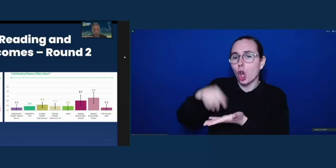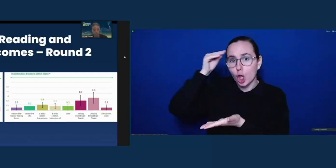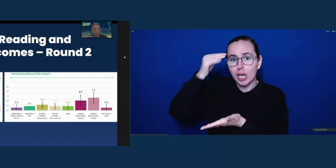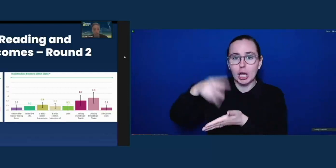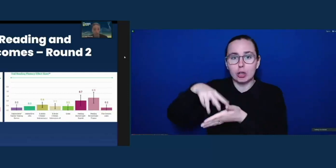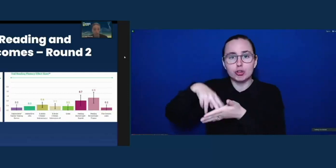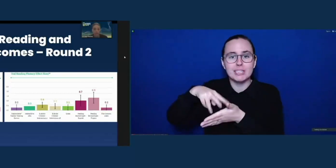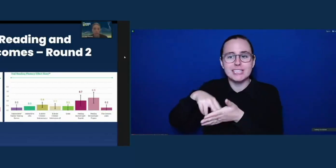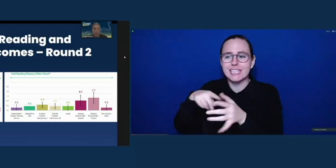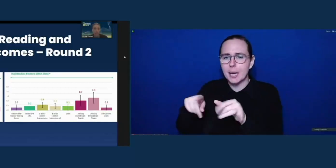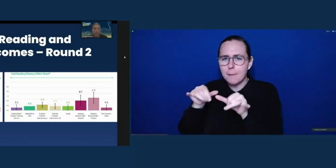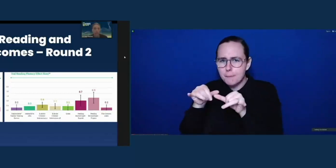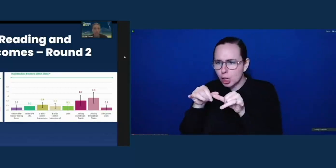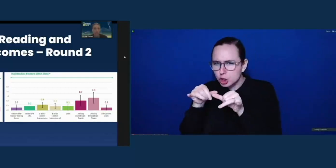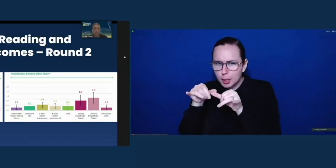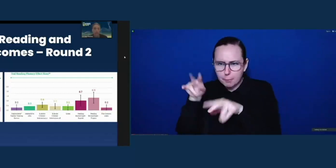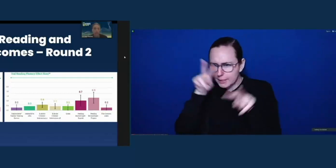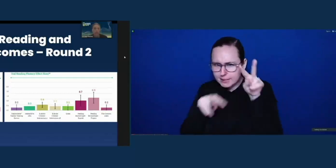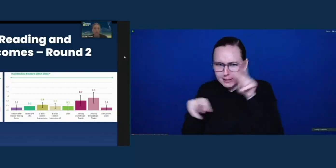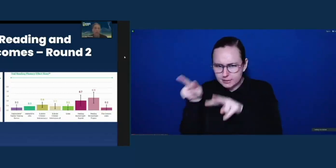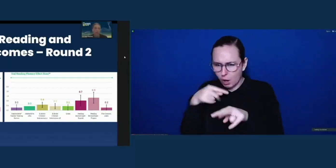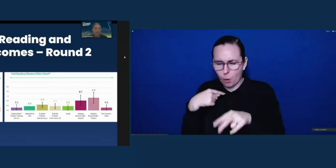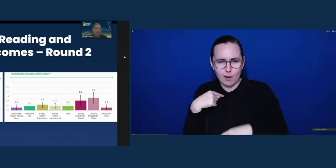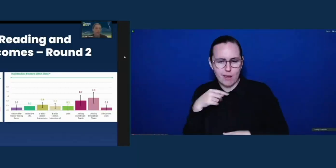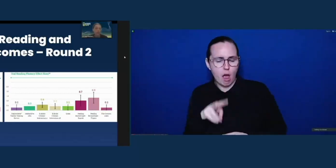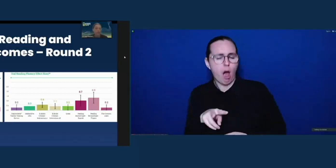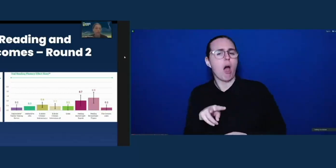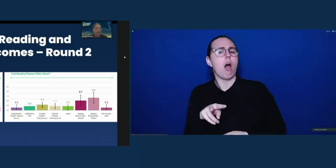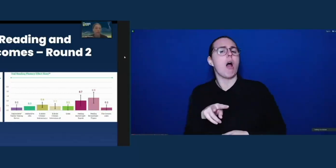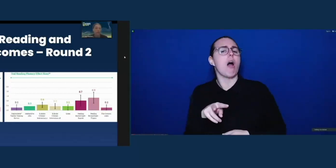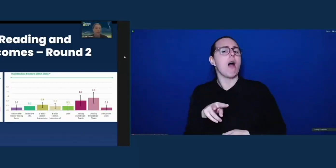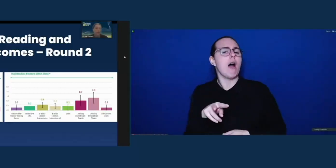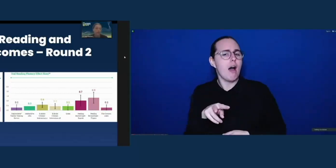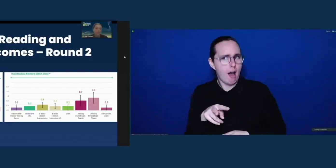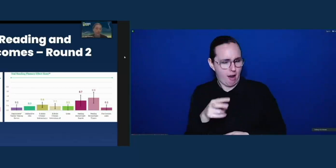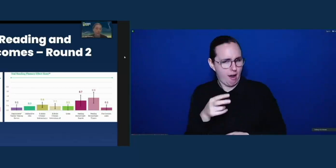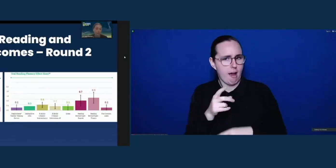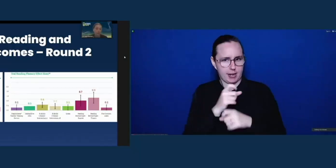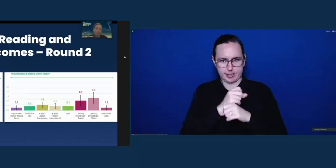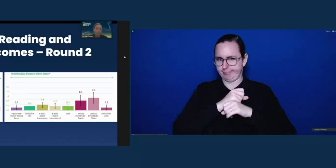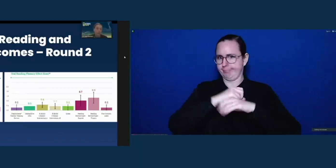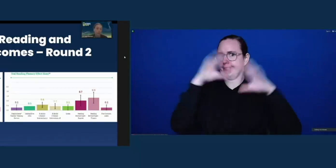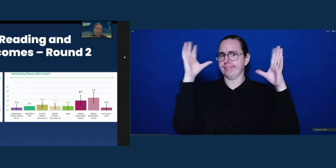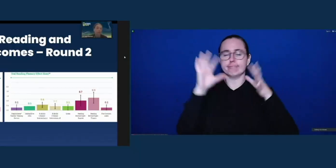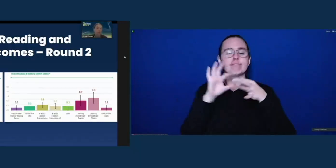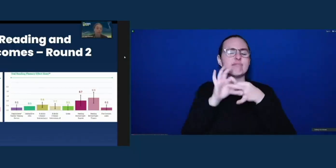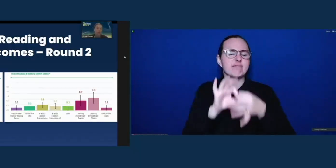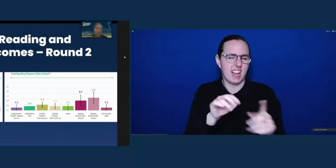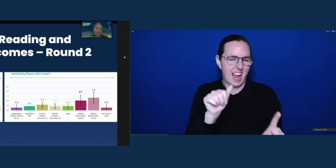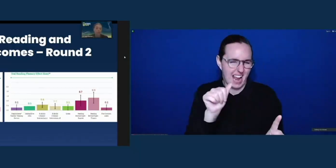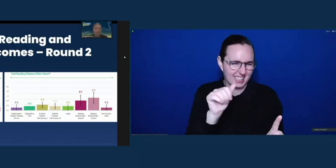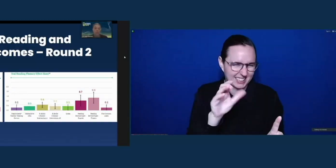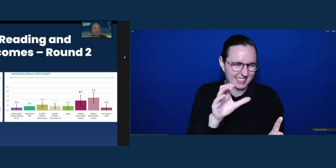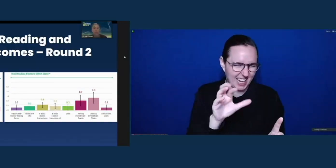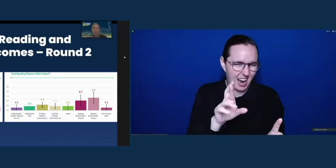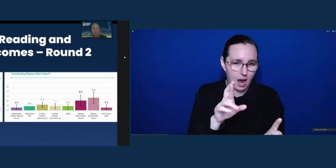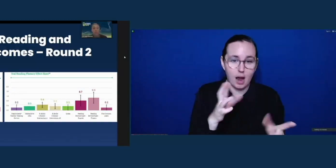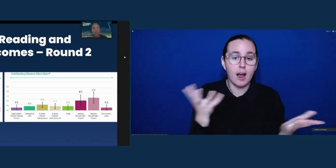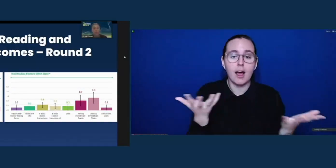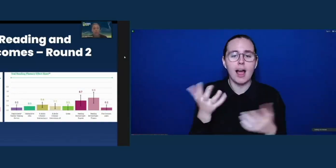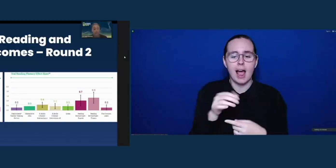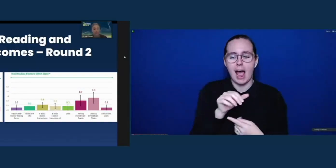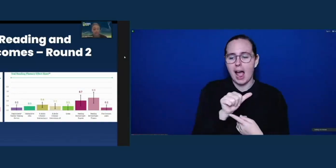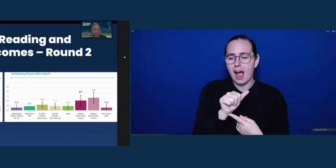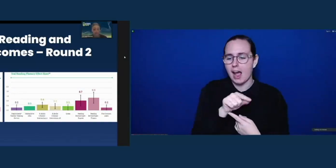2 of ACR, specifically in regards to letter name identification, letter sound identification, and